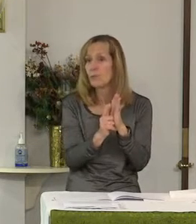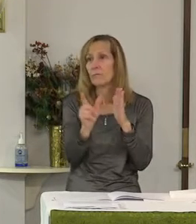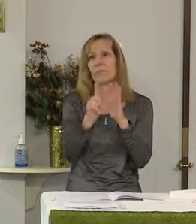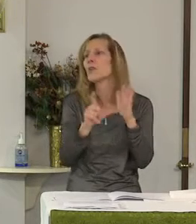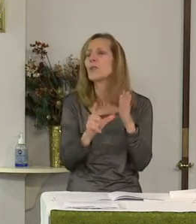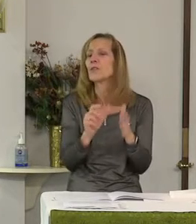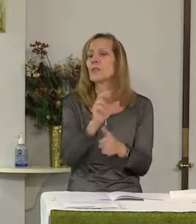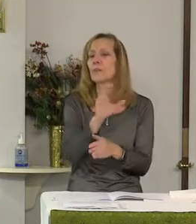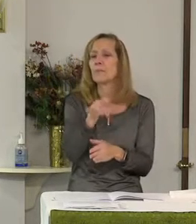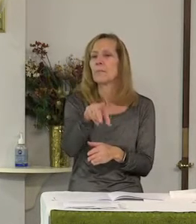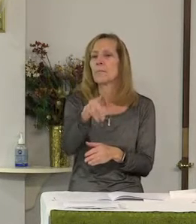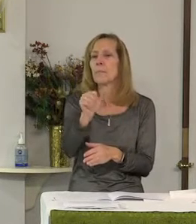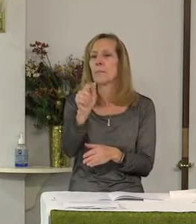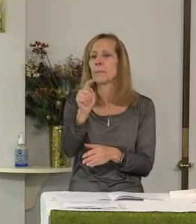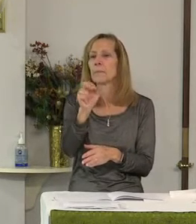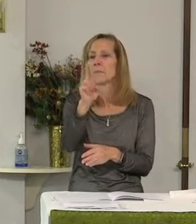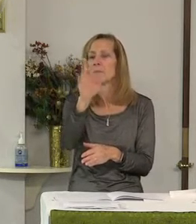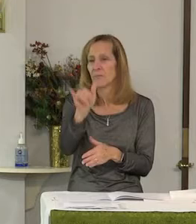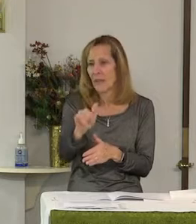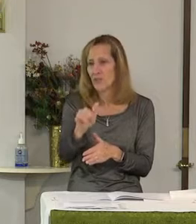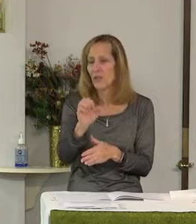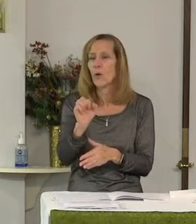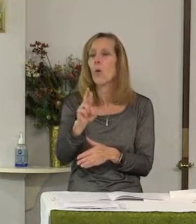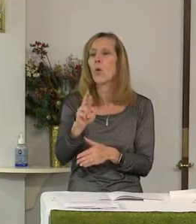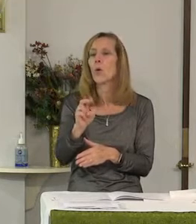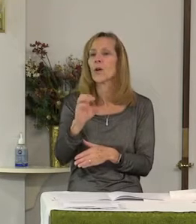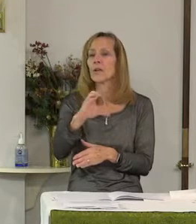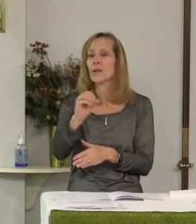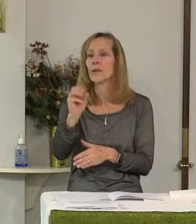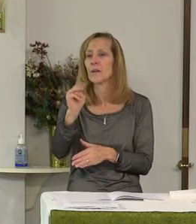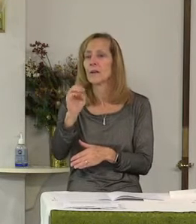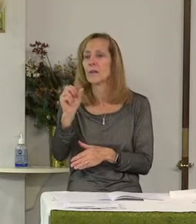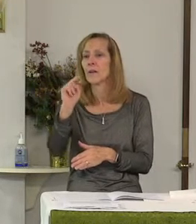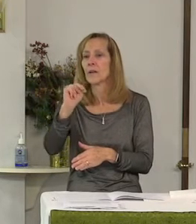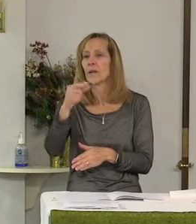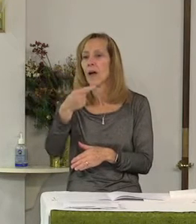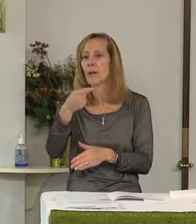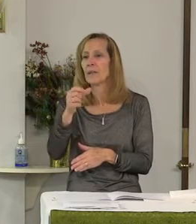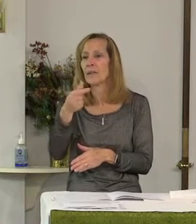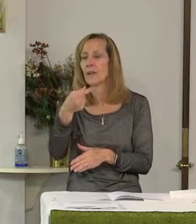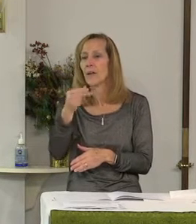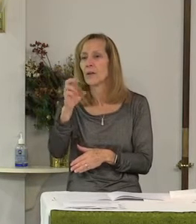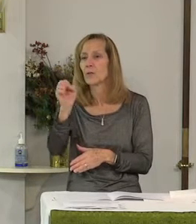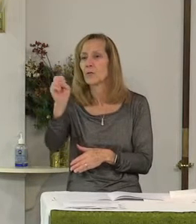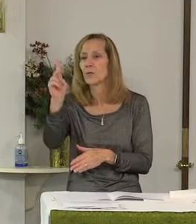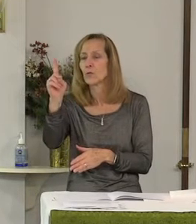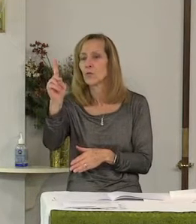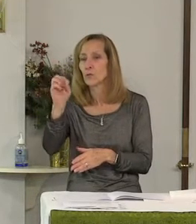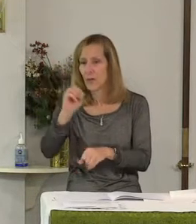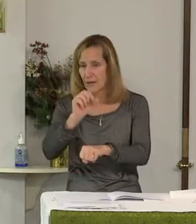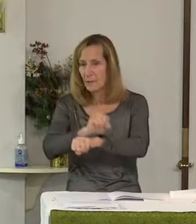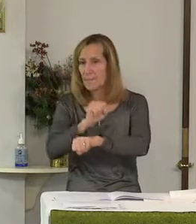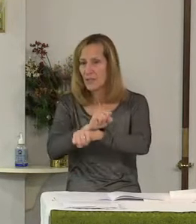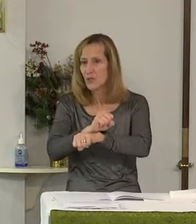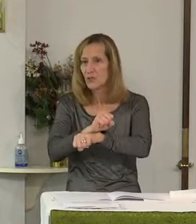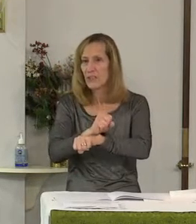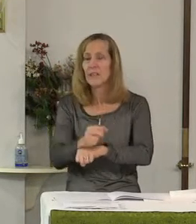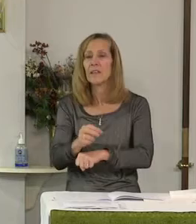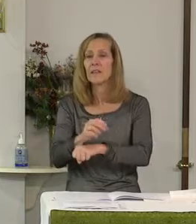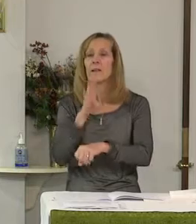month, or joining a common ground service on a Sunday afternoon where you may hear the stories of